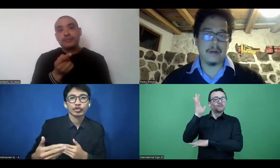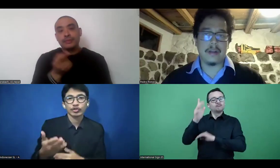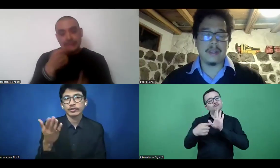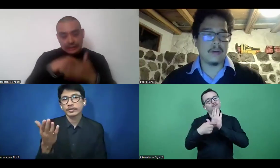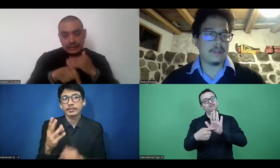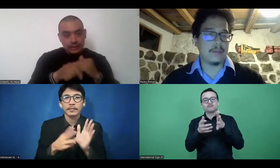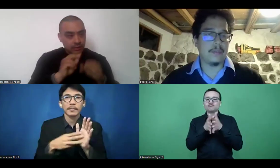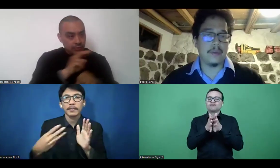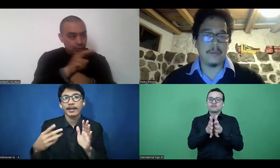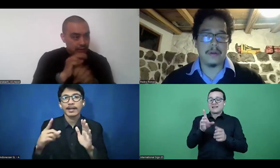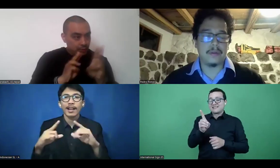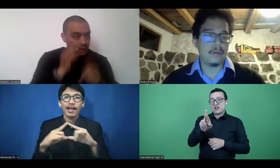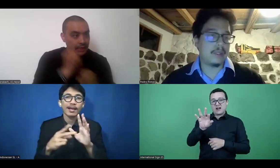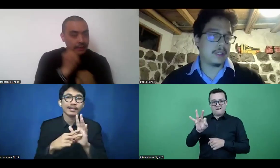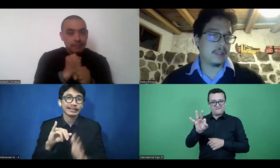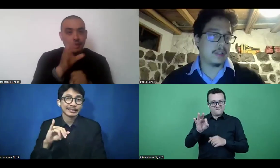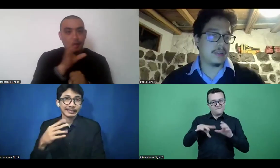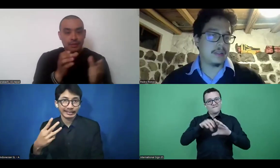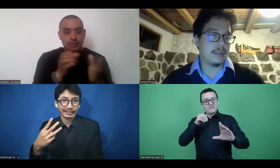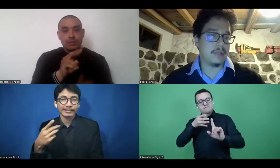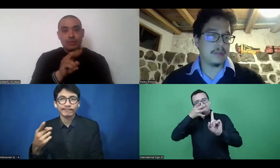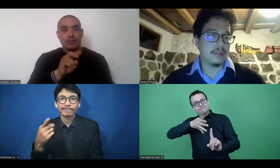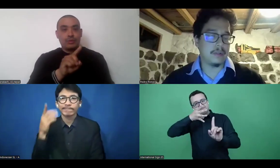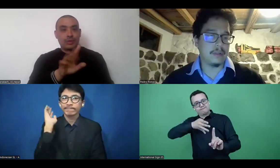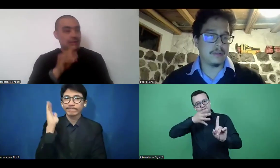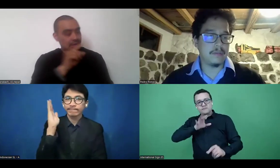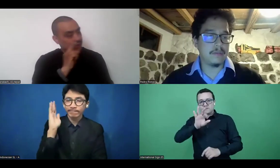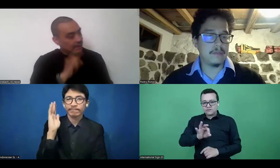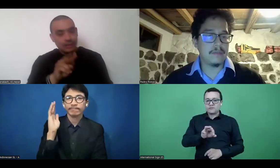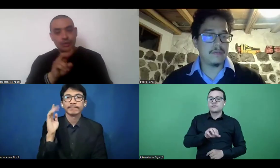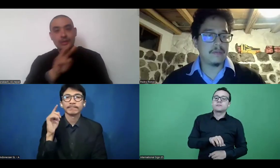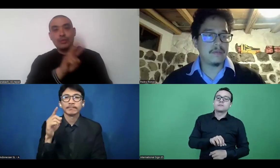of DRF that covers the period 2019 and 2022.